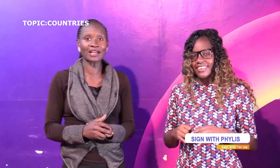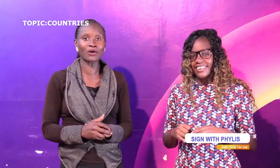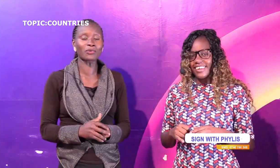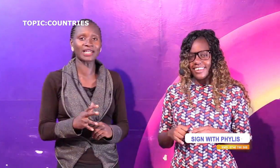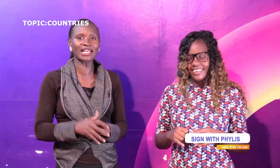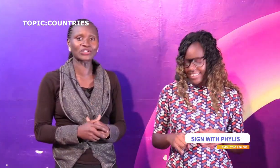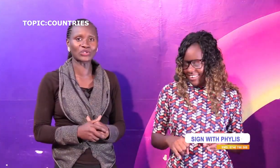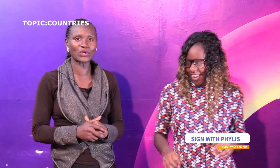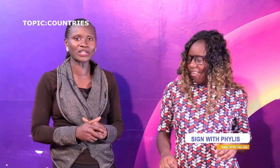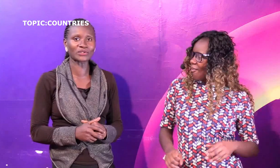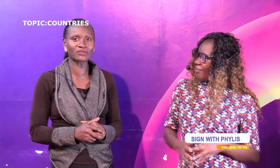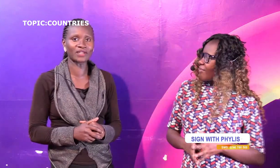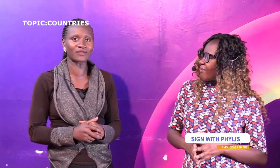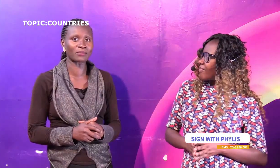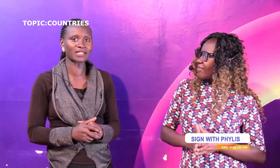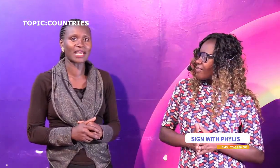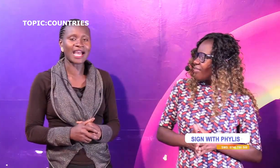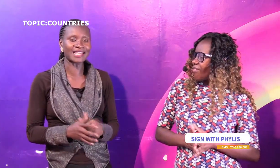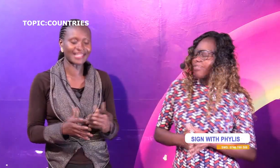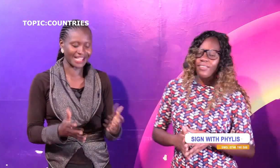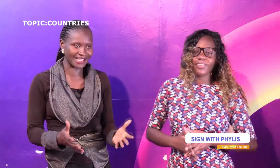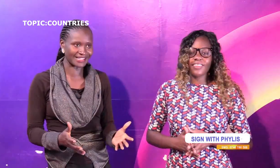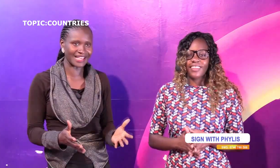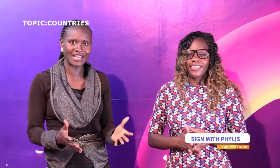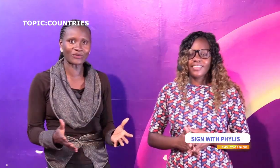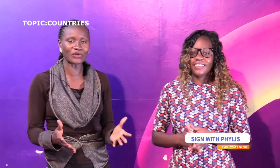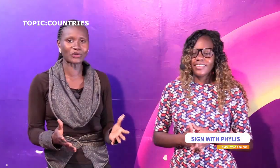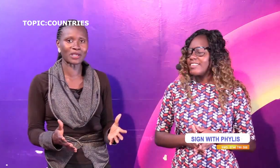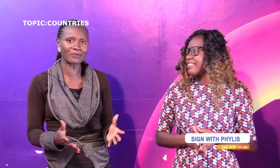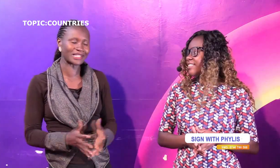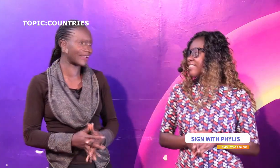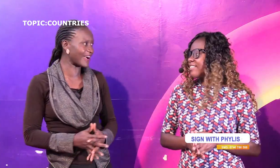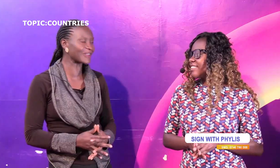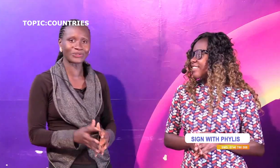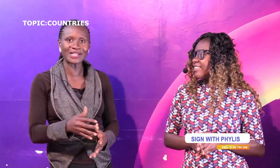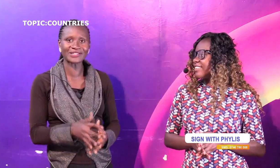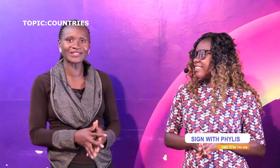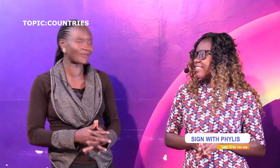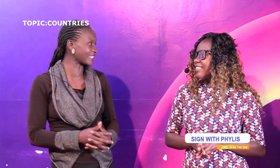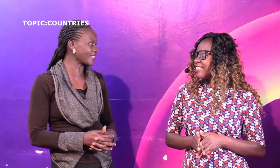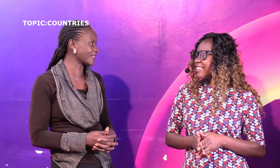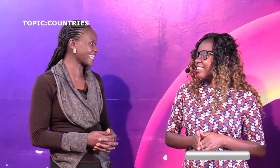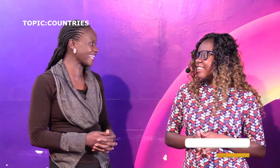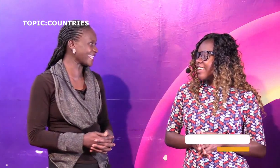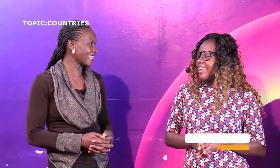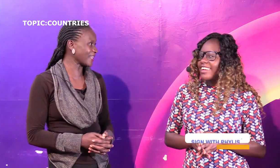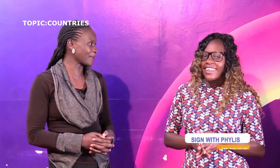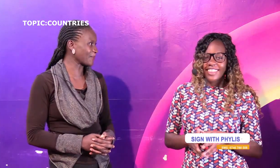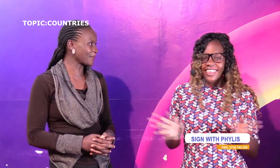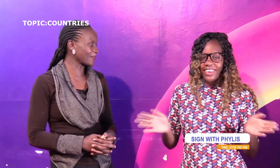really enjoying very, very much. And here is the end of our topic. But to my student, what can you say? Thank you for having